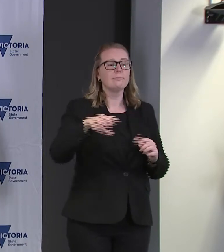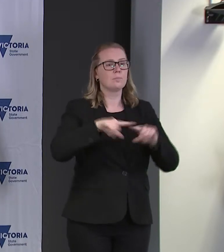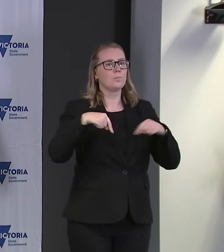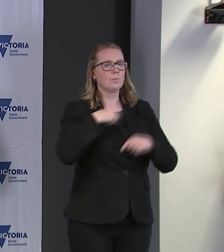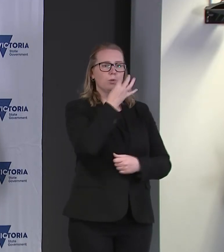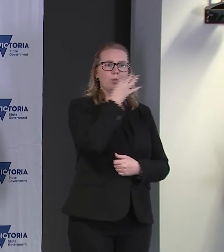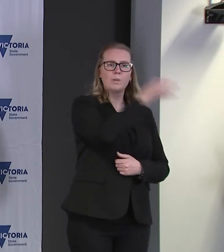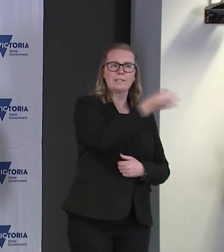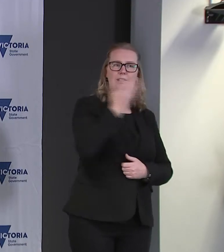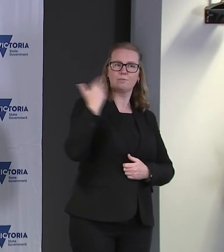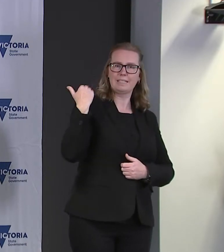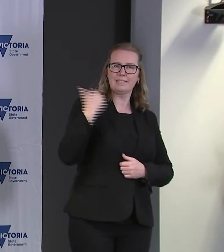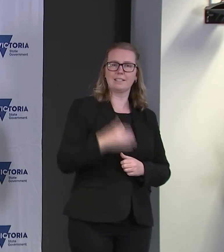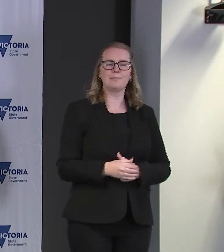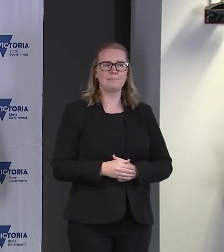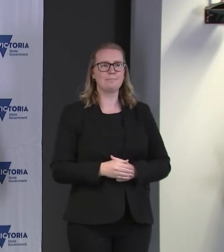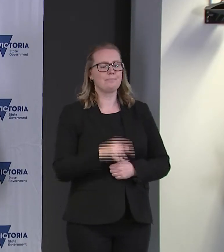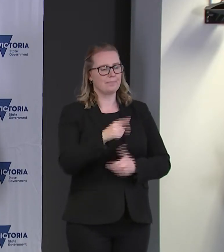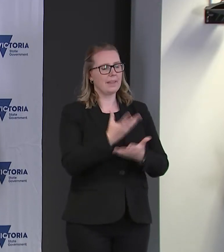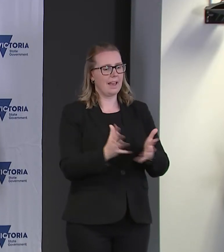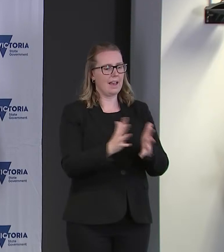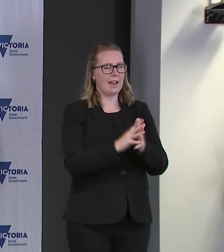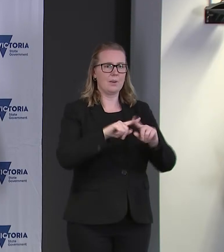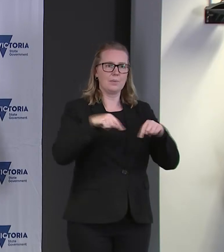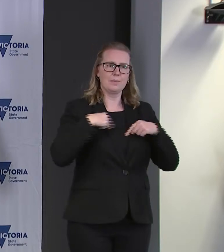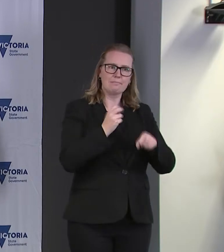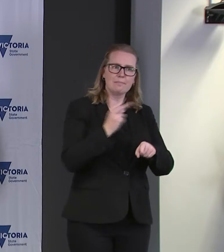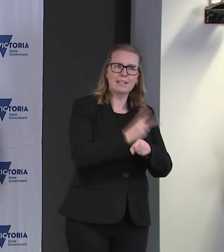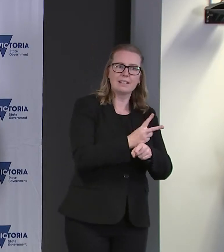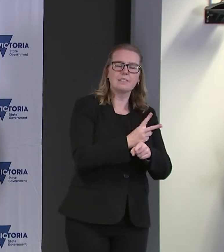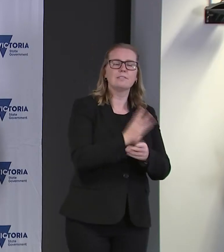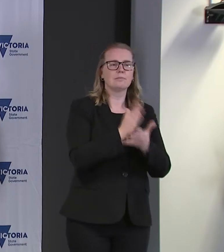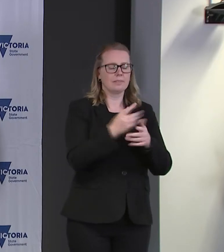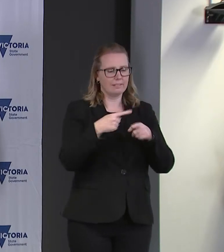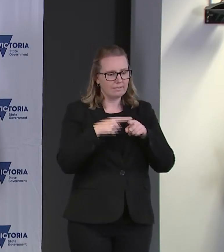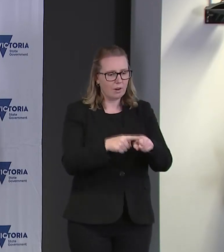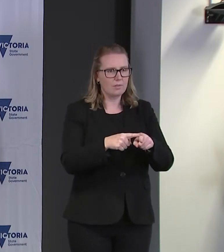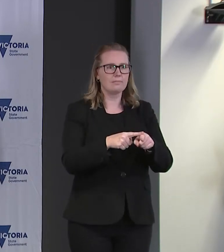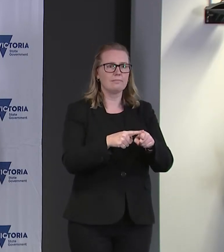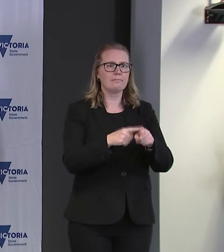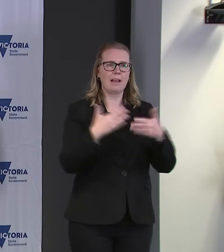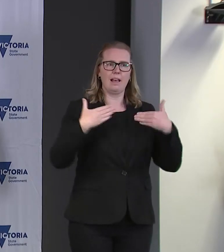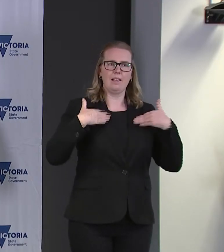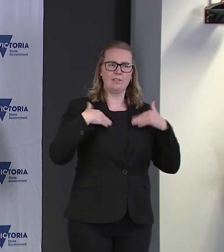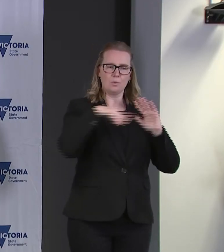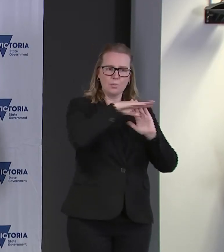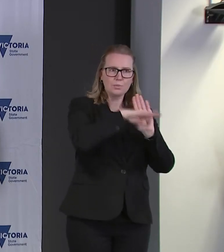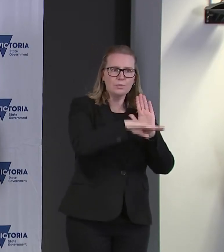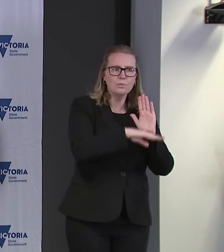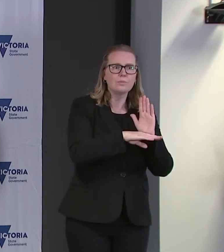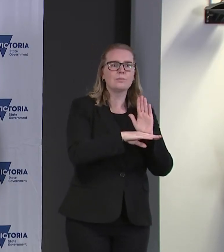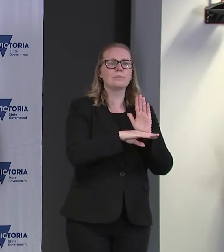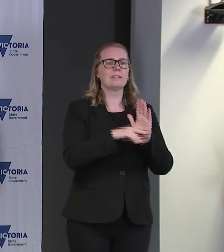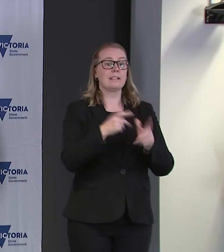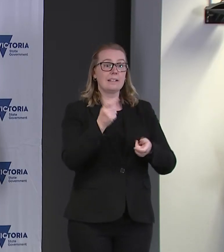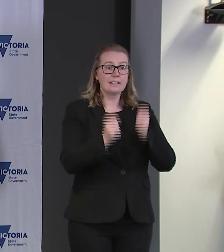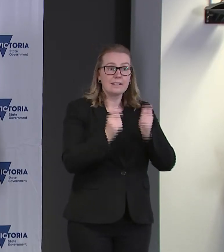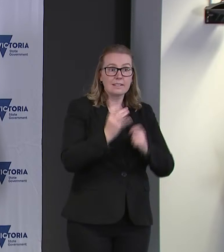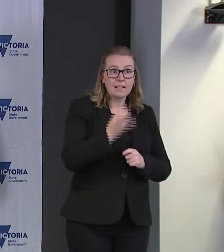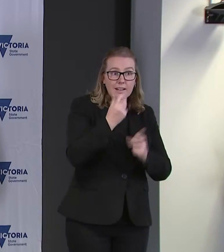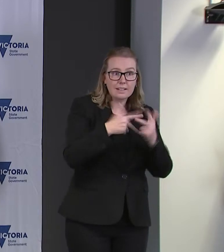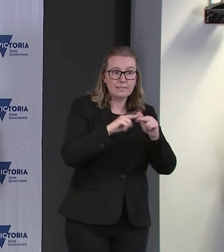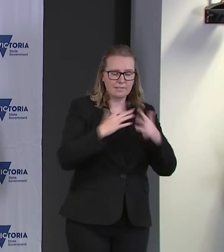day. That is how we get on top of this, by following the public health orders, getting tested as soon as we have